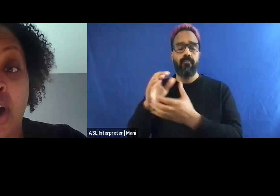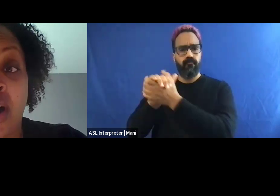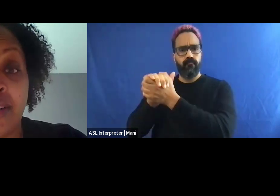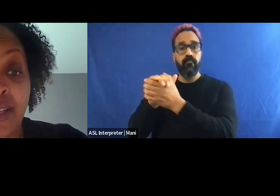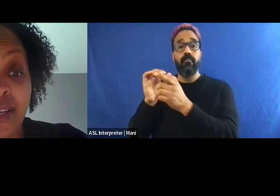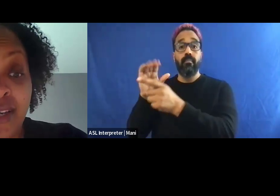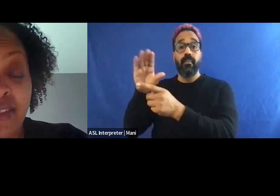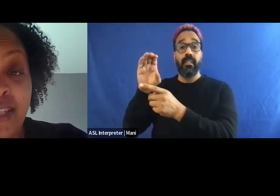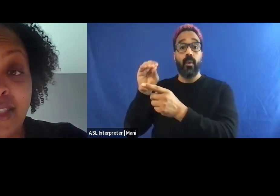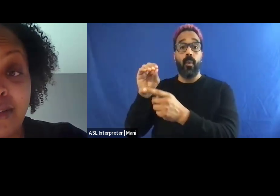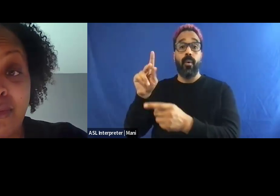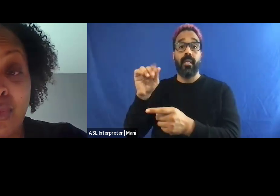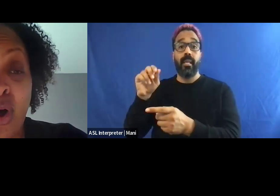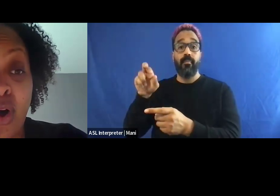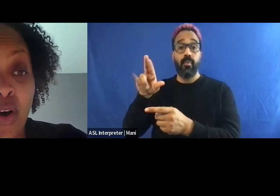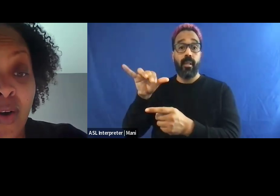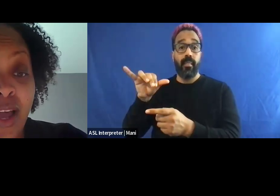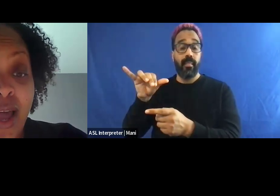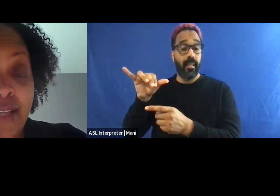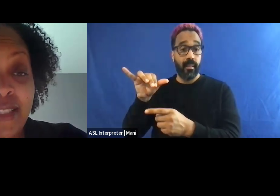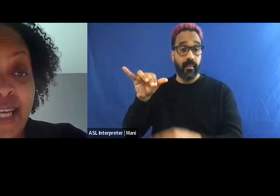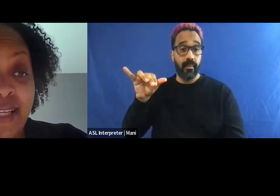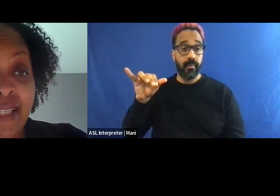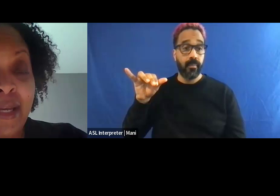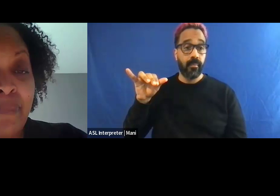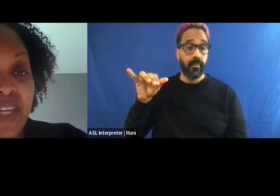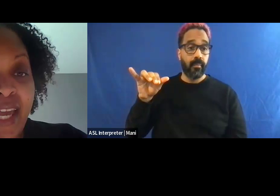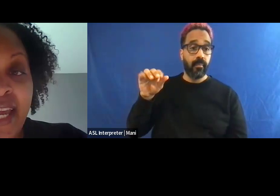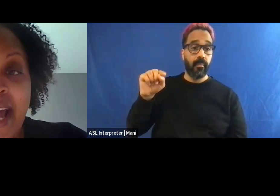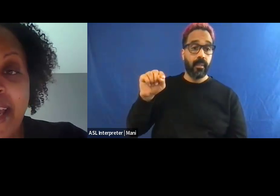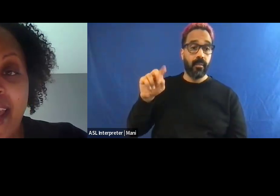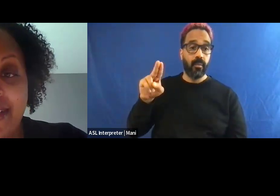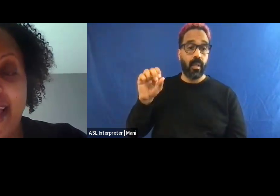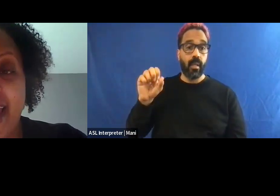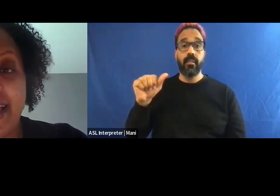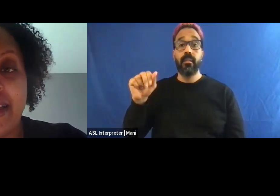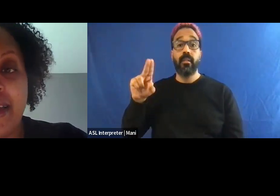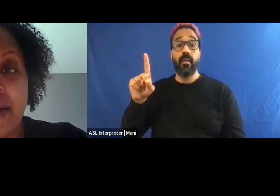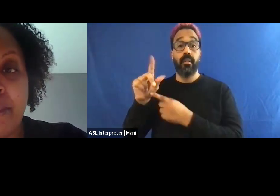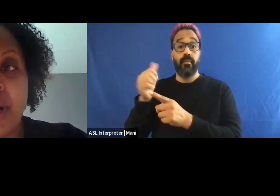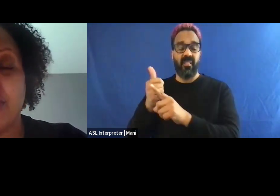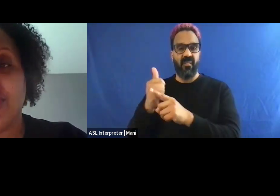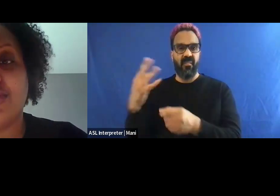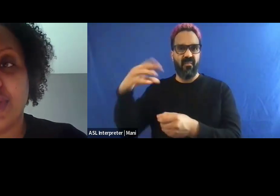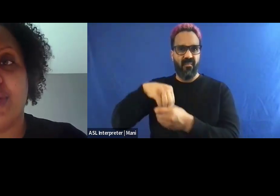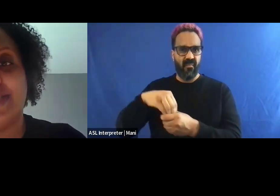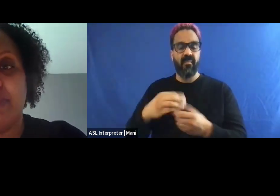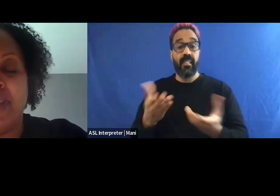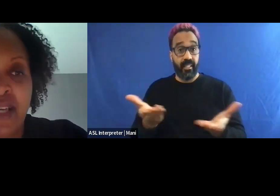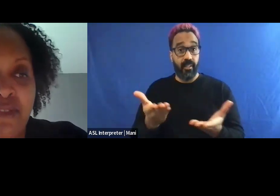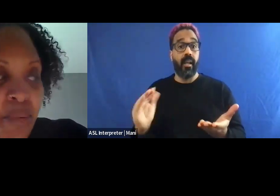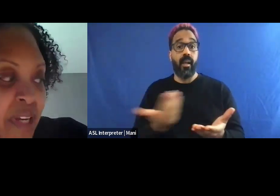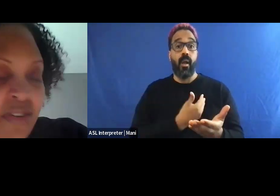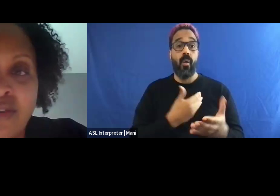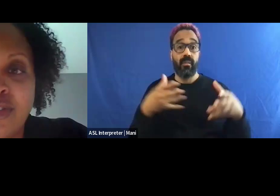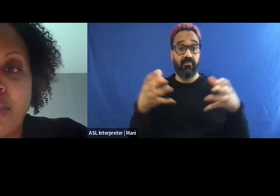who is on this call as an attendee. And I can't take personal